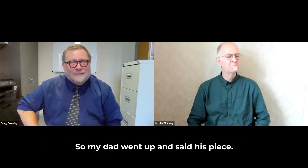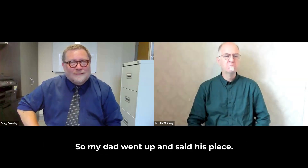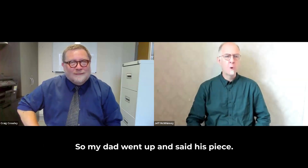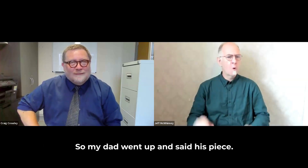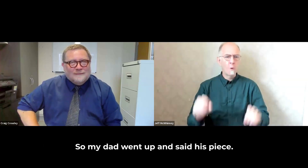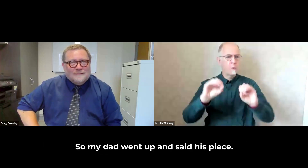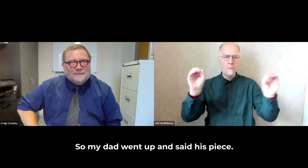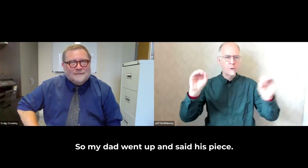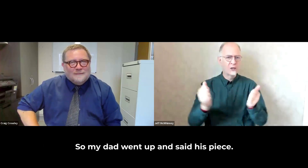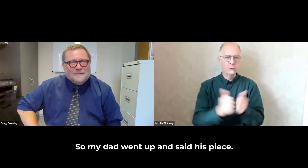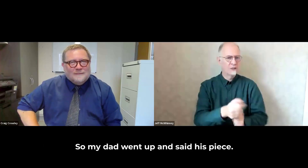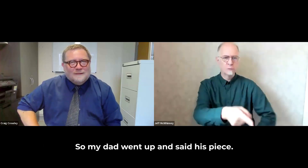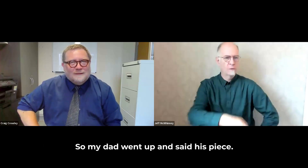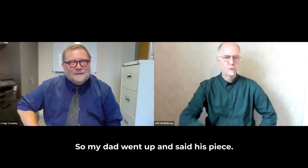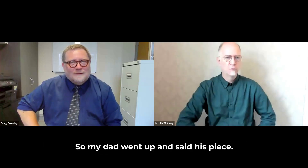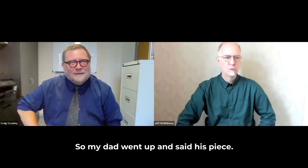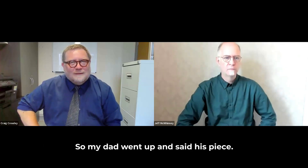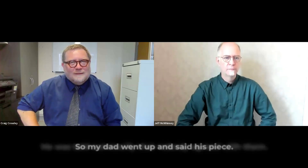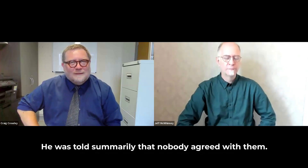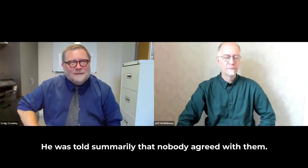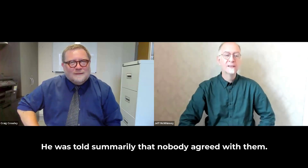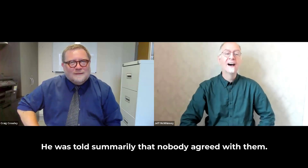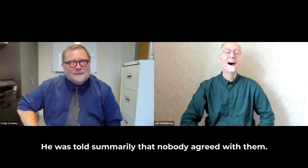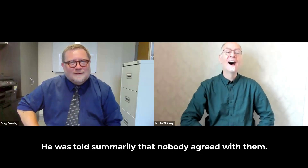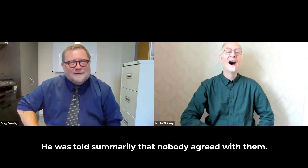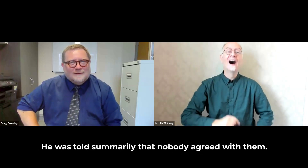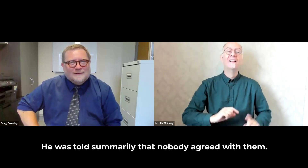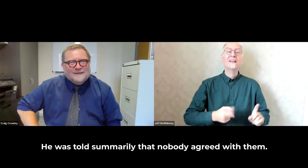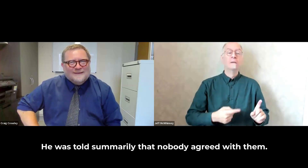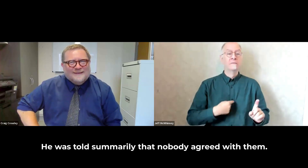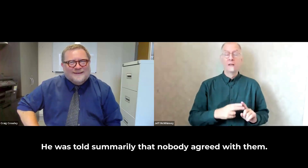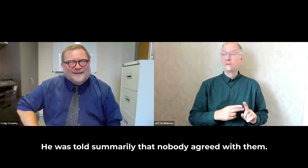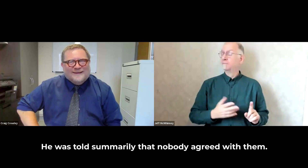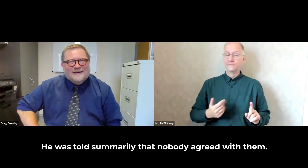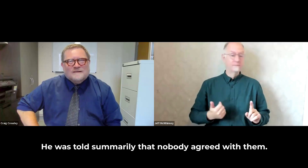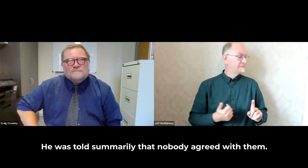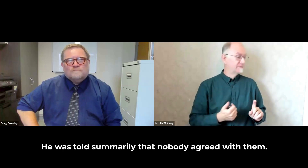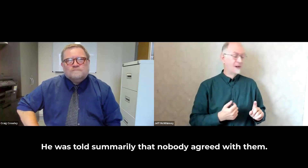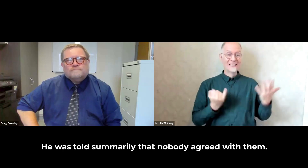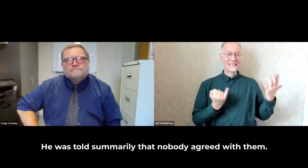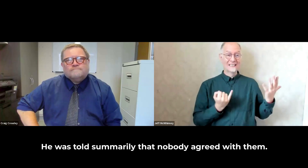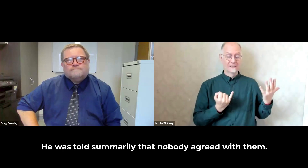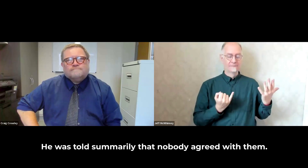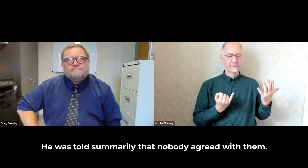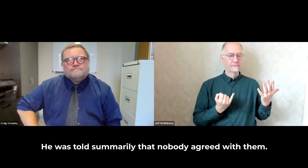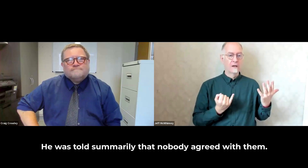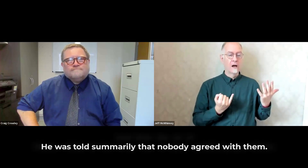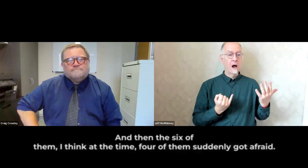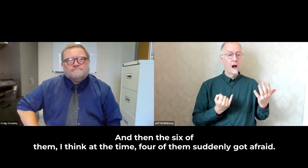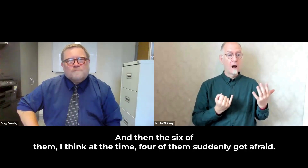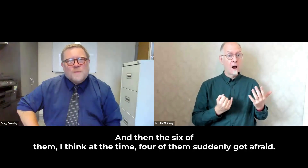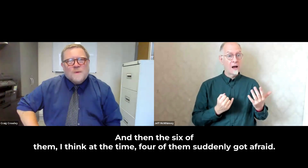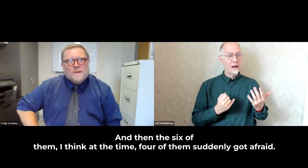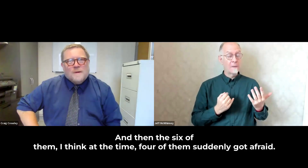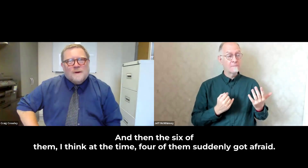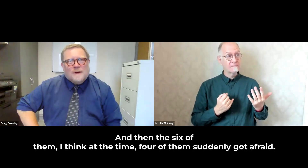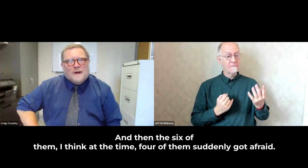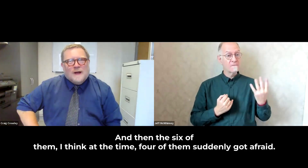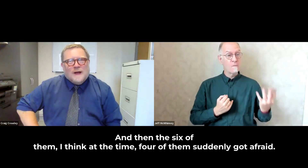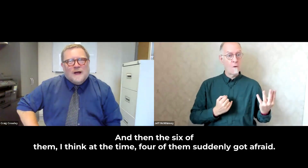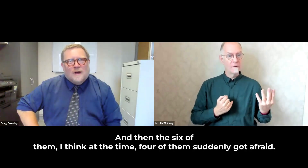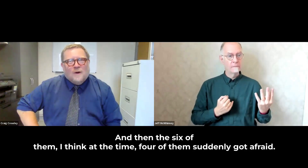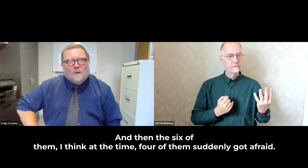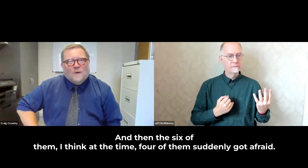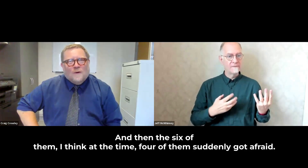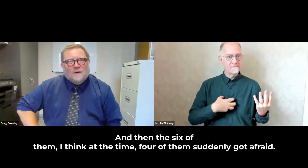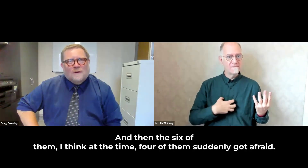dad went up and said his piece. He was told summarily that nobody agreed with him. And then the six